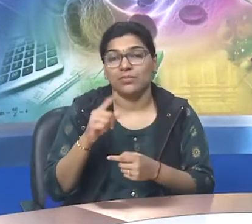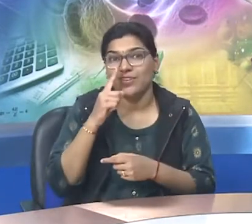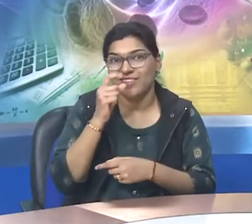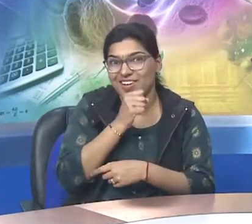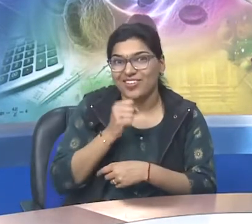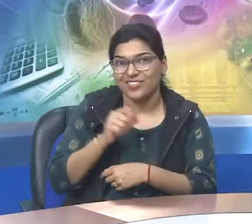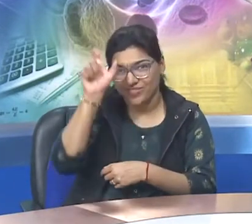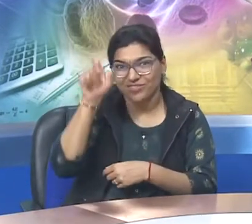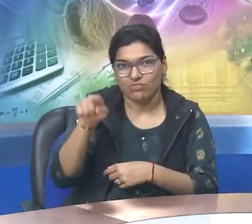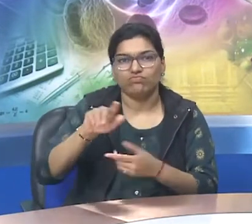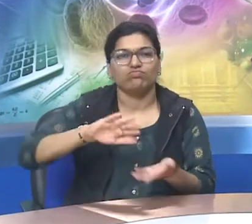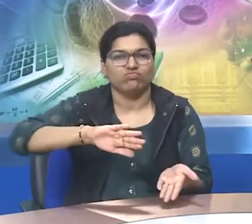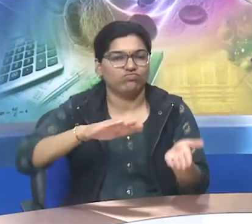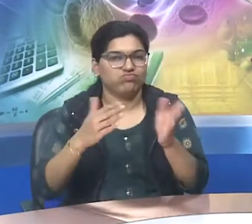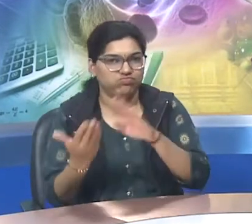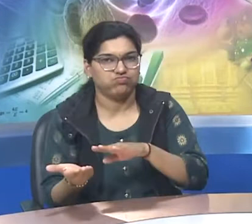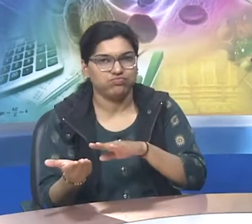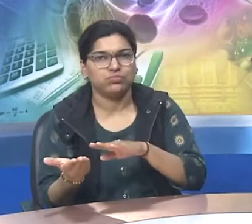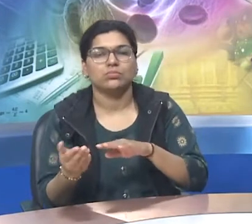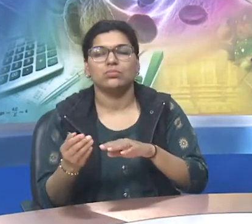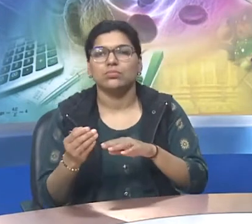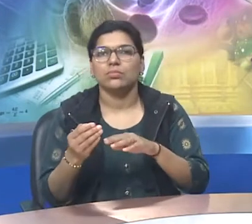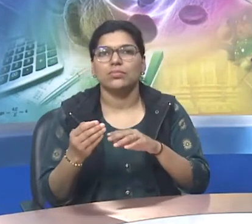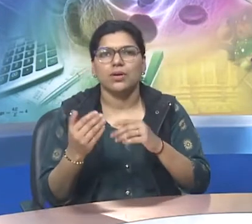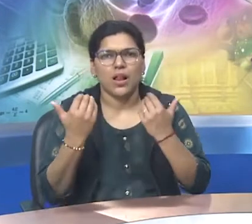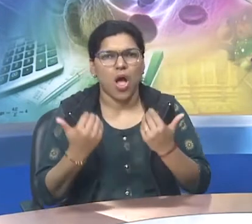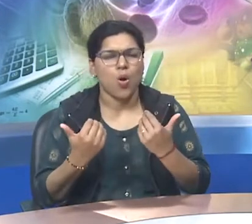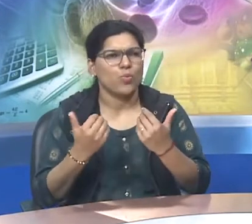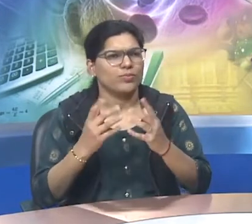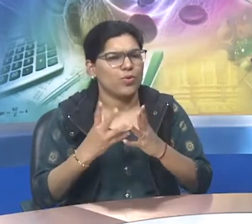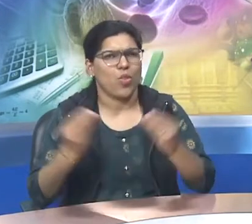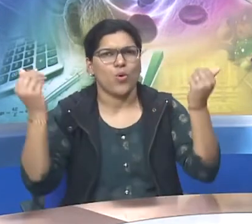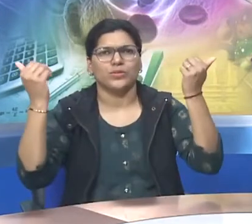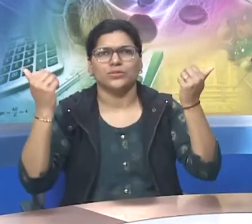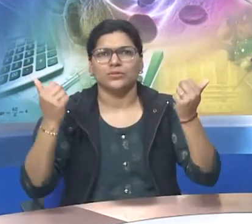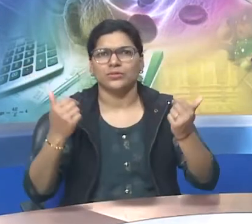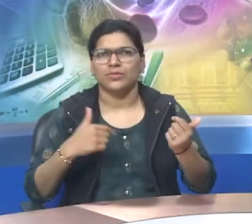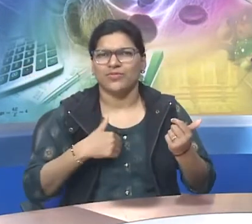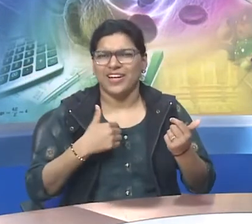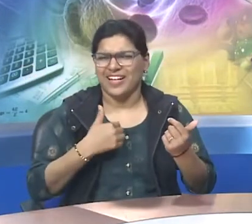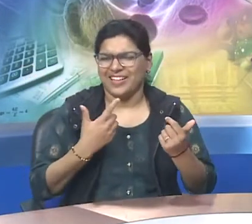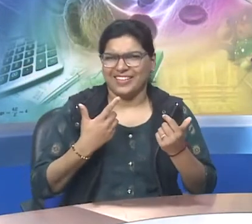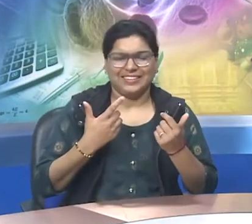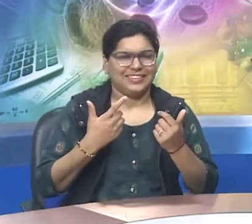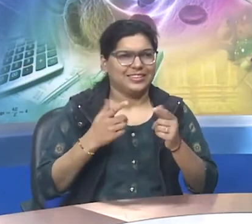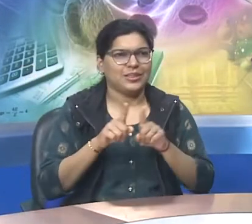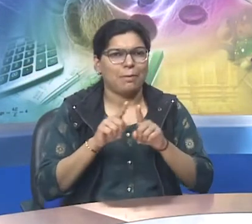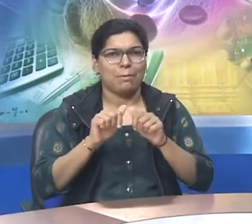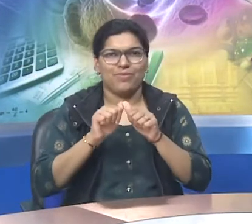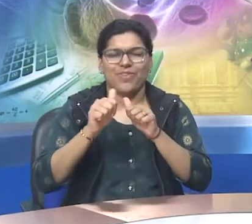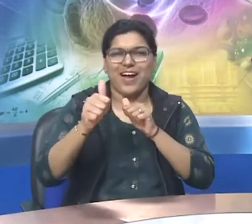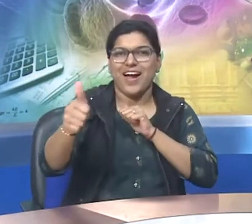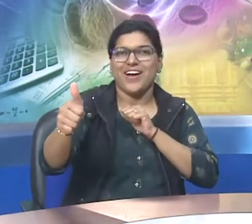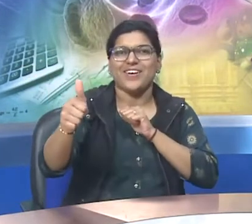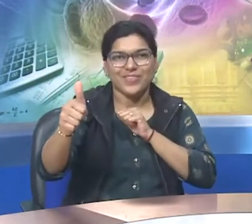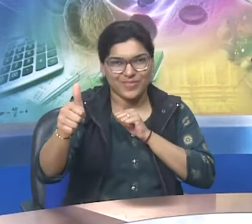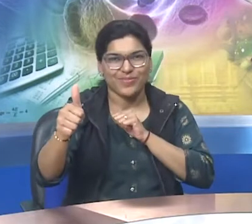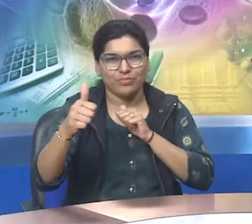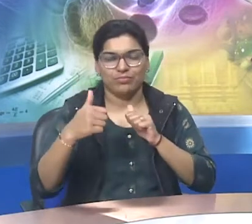lot with her grandmother, and that house in which poetess